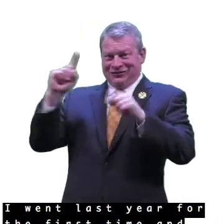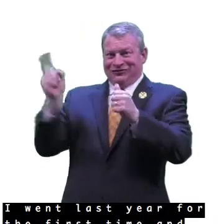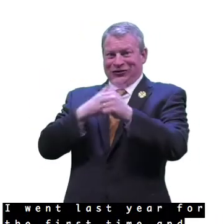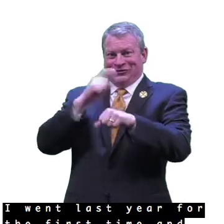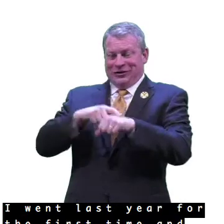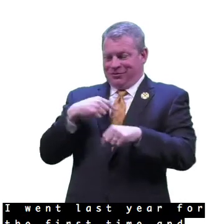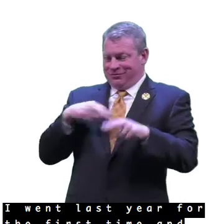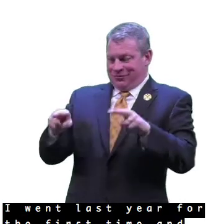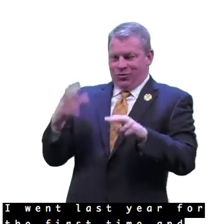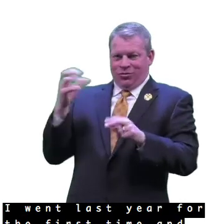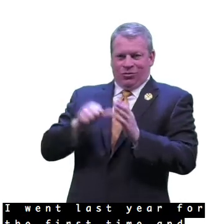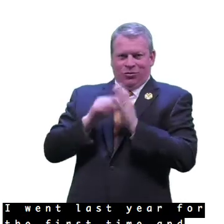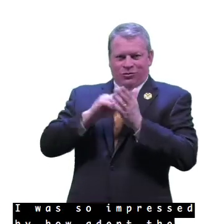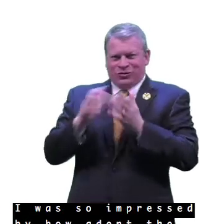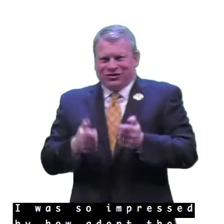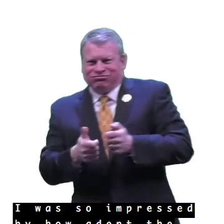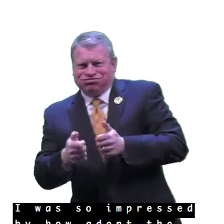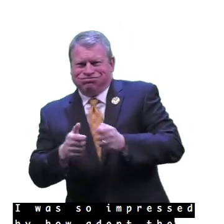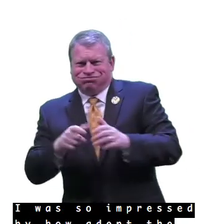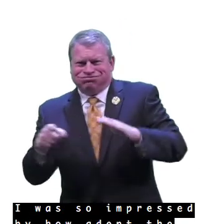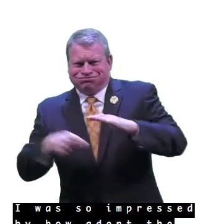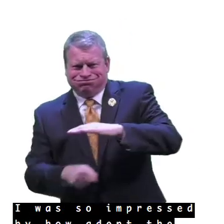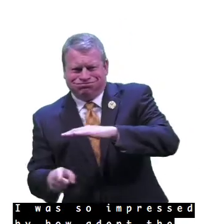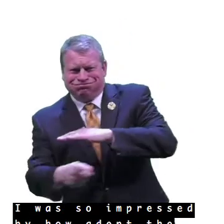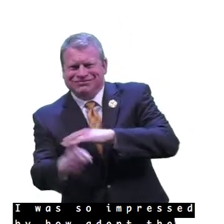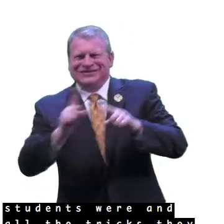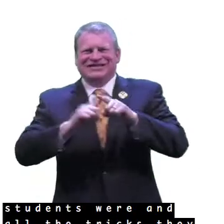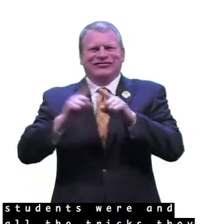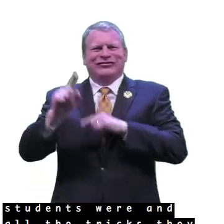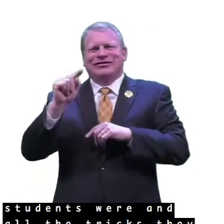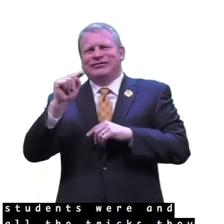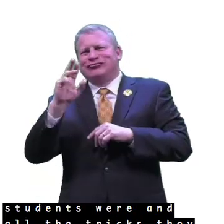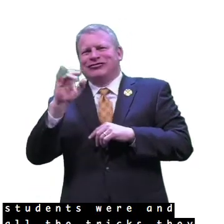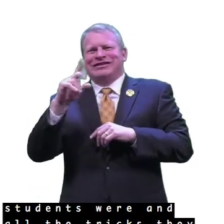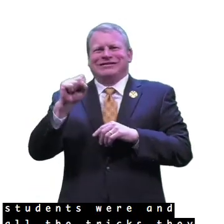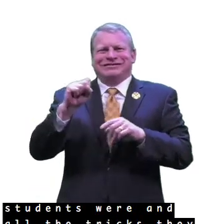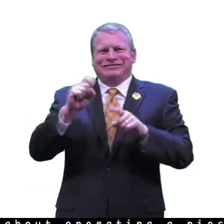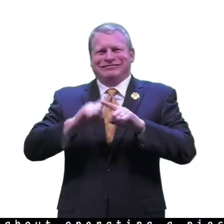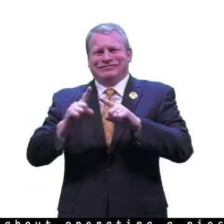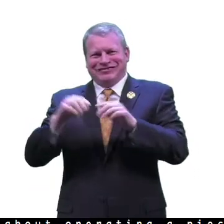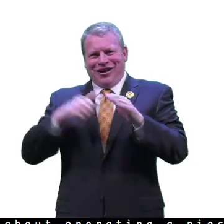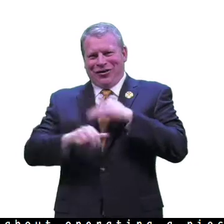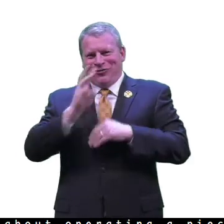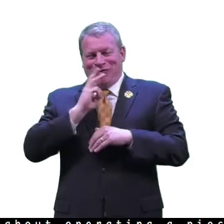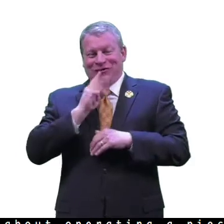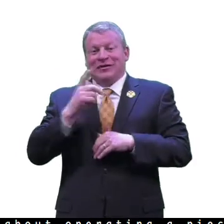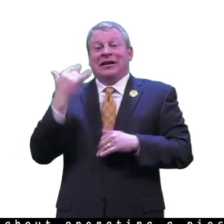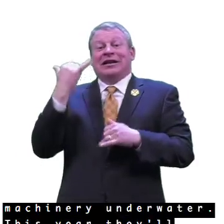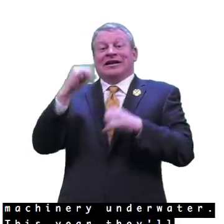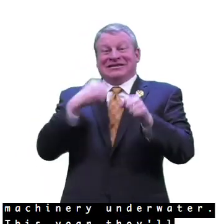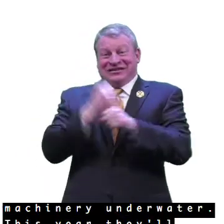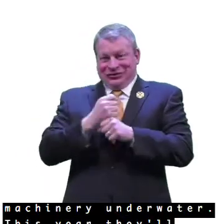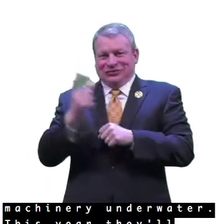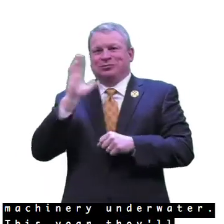I went last year for the first time, and I was so impressed by how adept the students were and all the tricks they knew about operating a piece of machinery